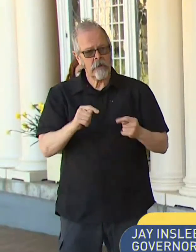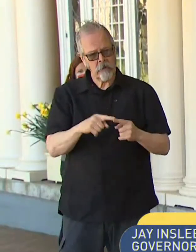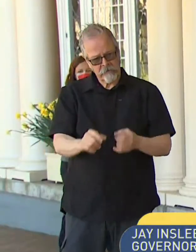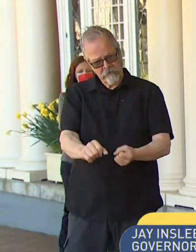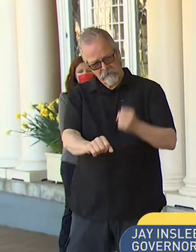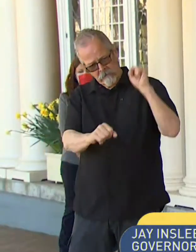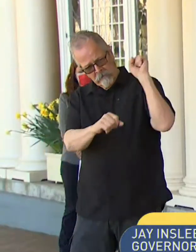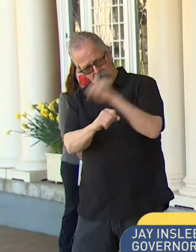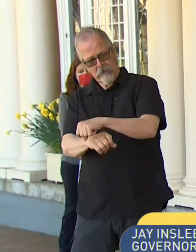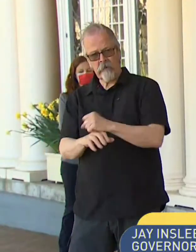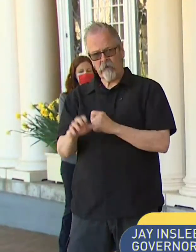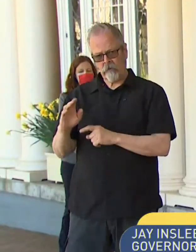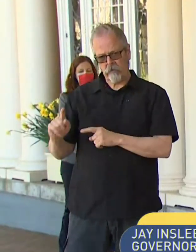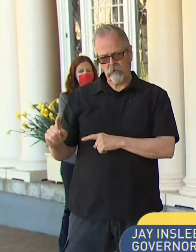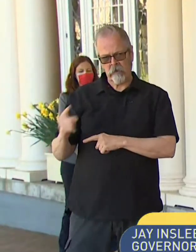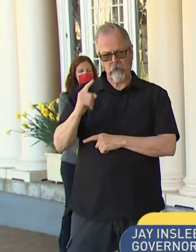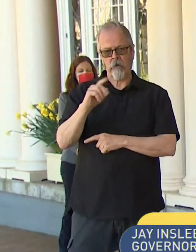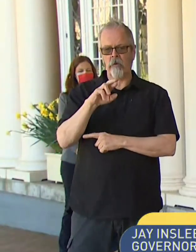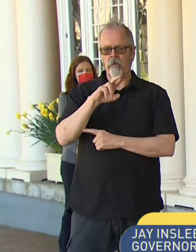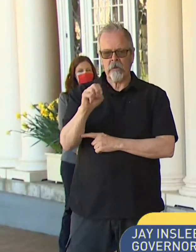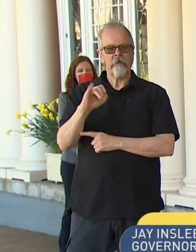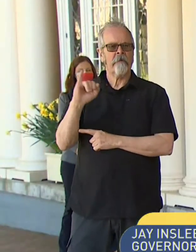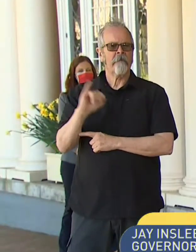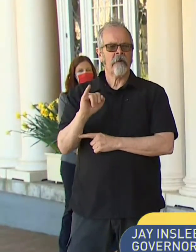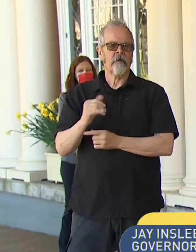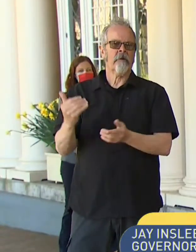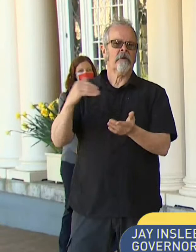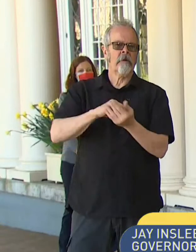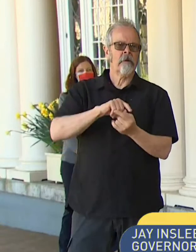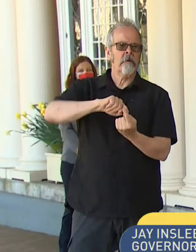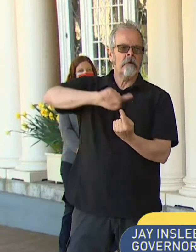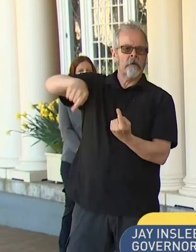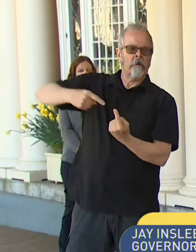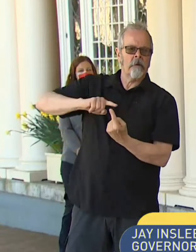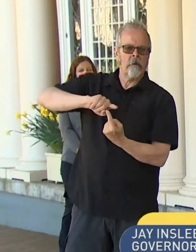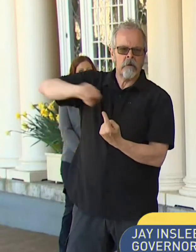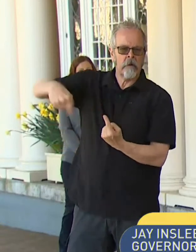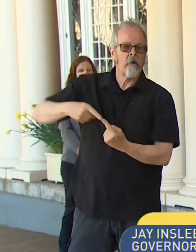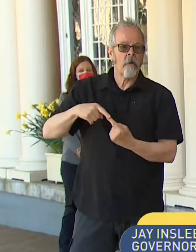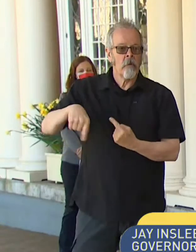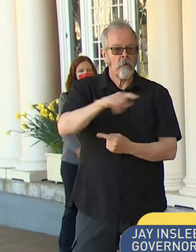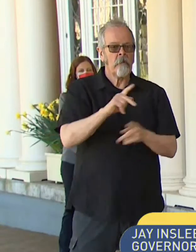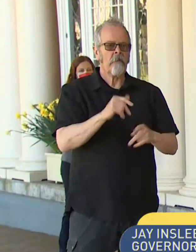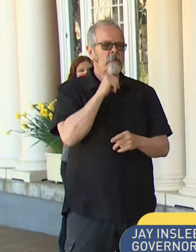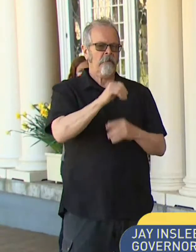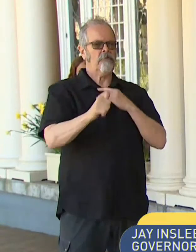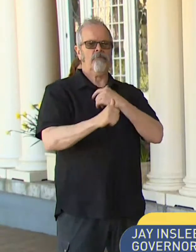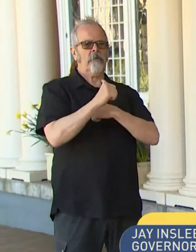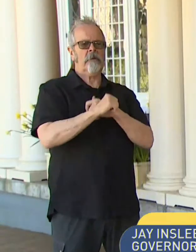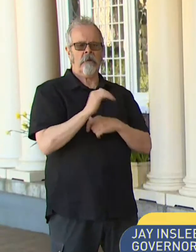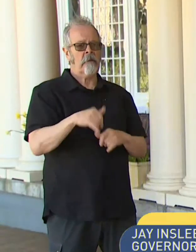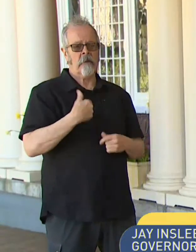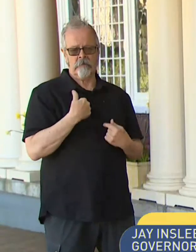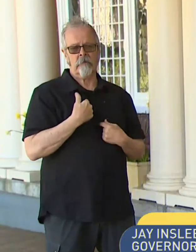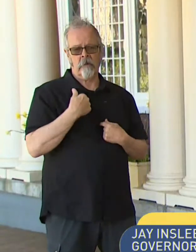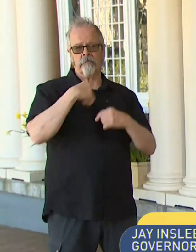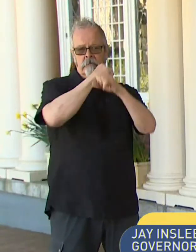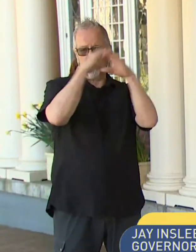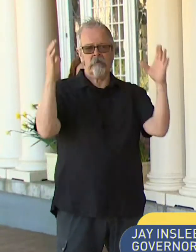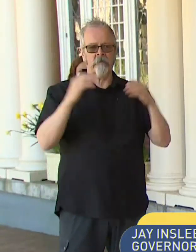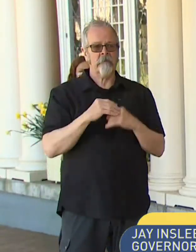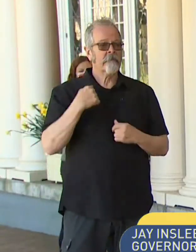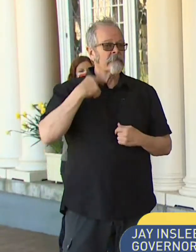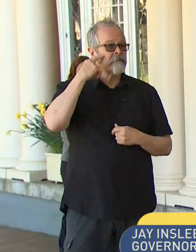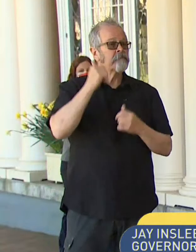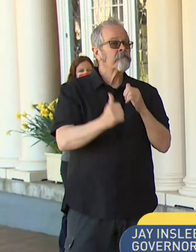infection so that those people's lives are not threatened. To me, that makes sense. So we think this is the most